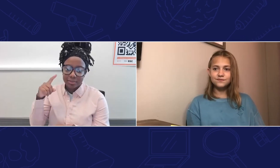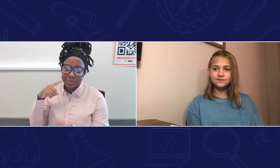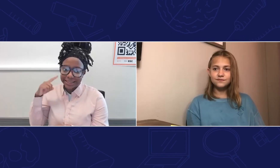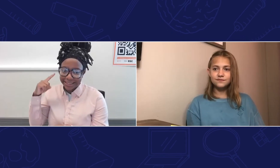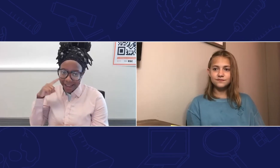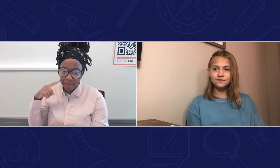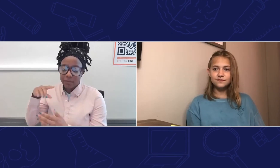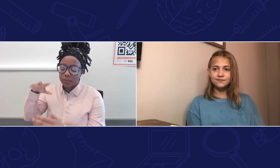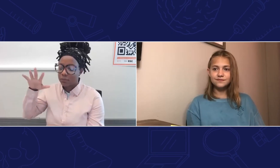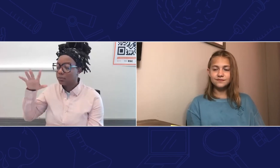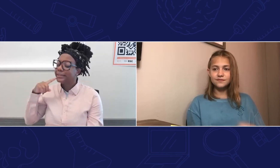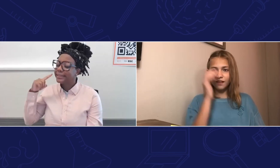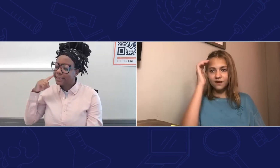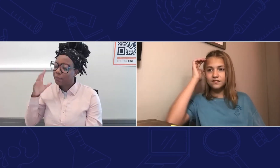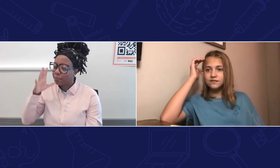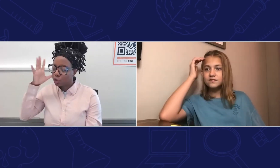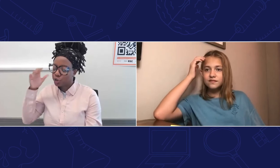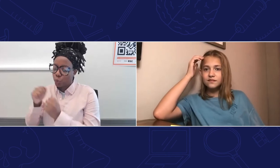parents with deaf children.